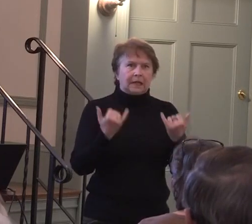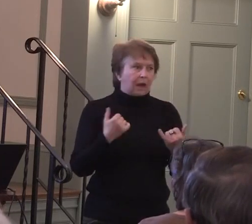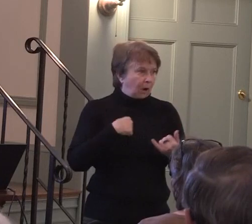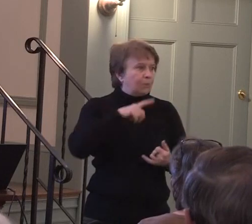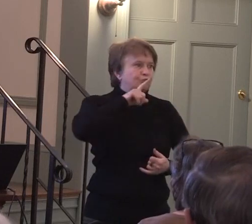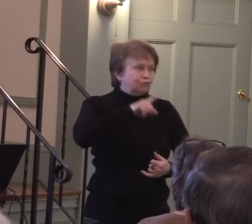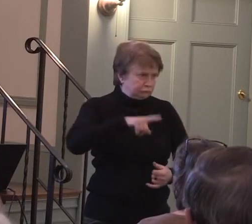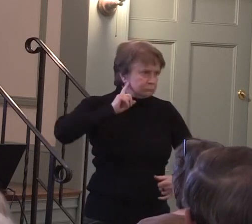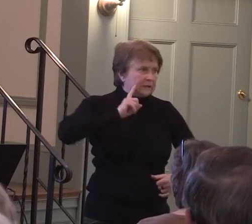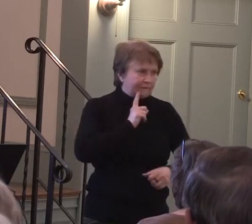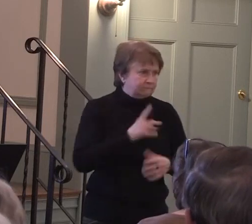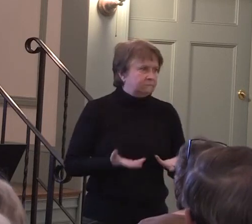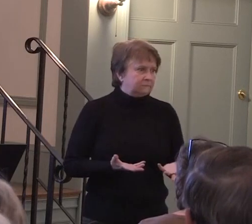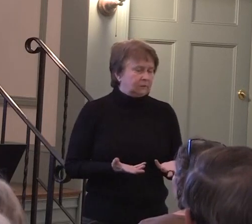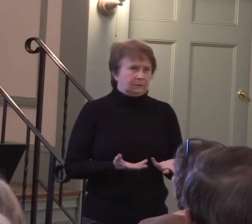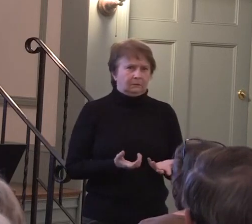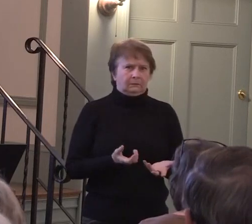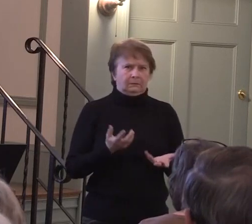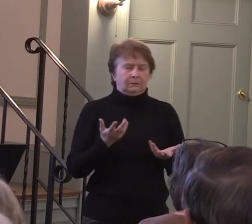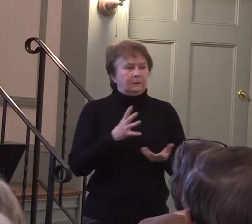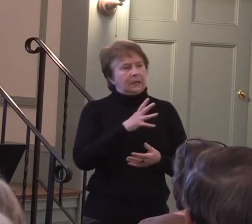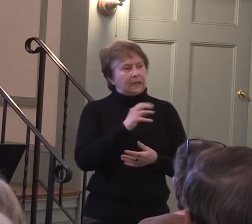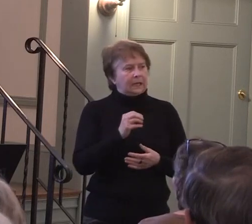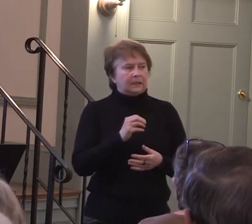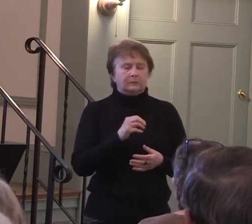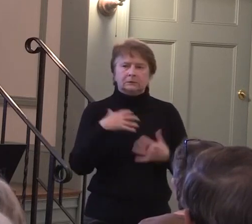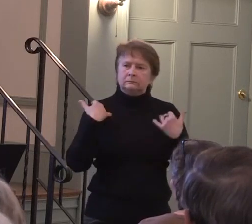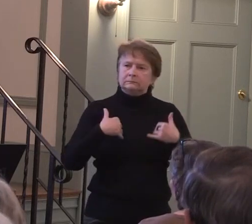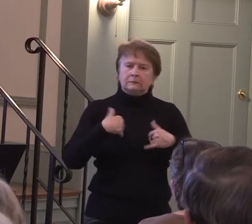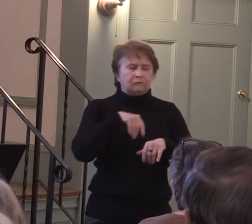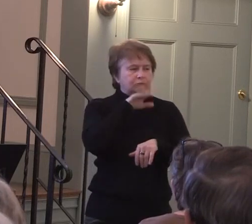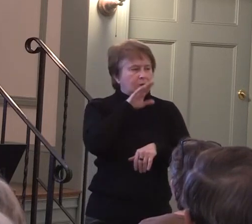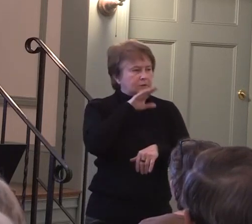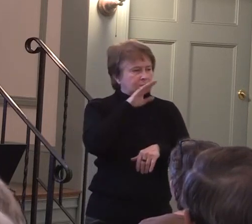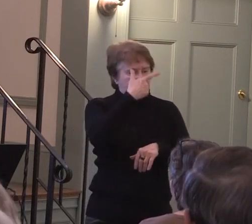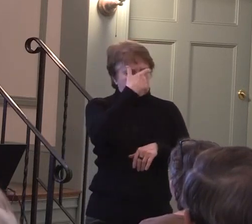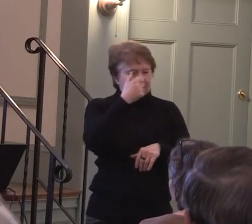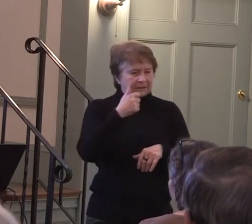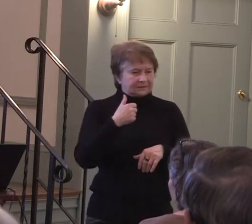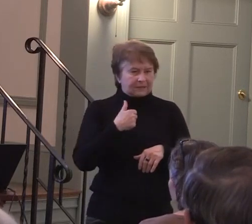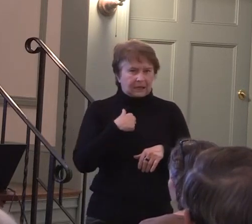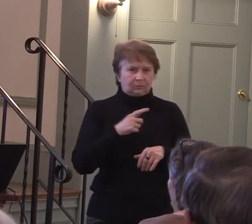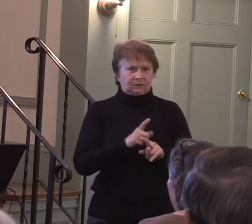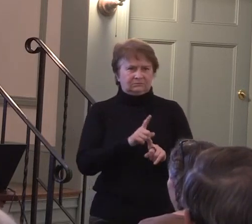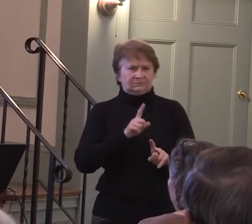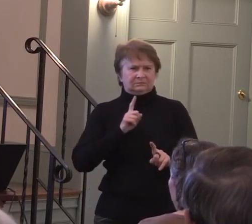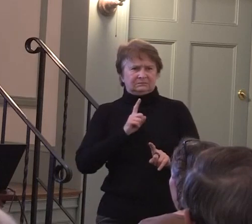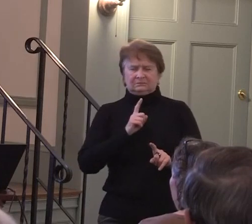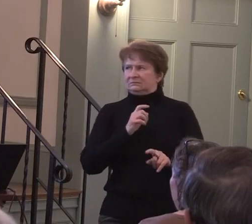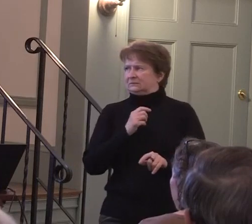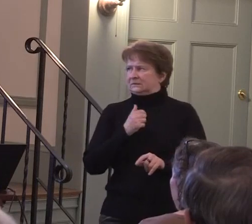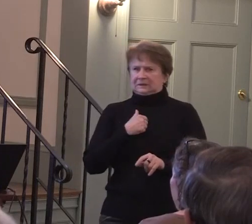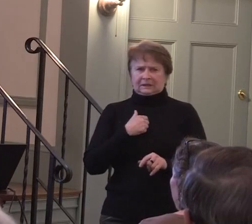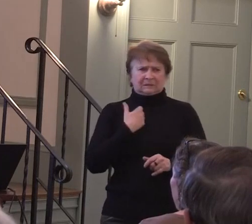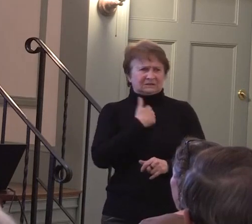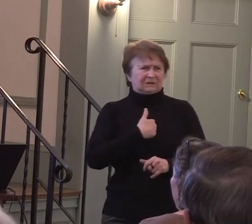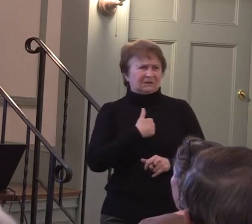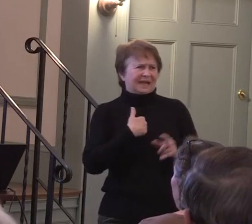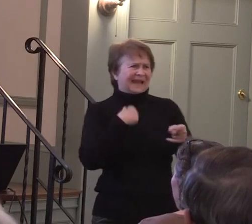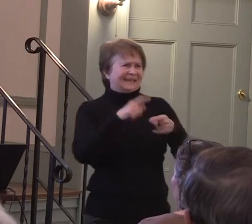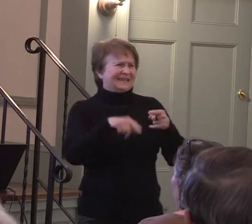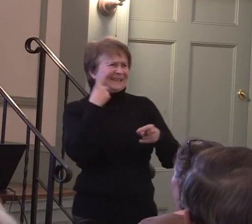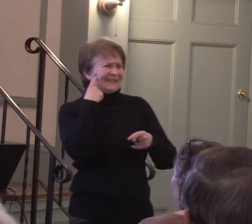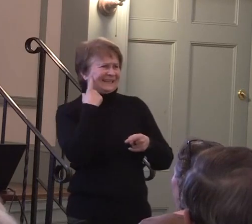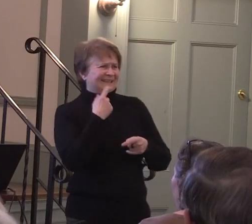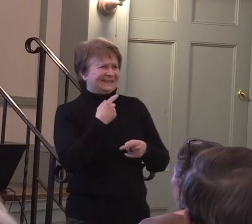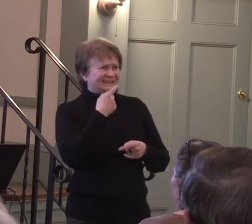really deaf. And it was so frustrating because I would back up, say, I'm sorry, I can't hear.